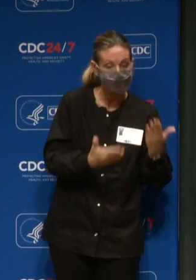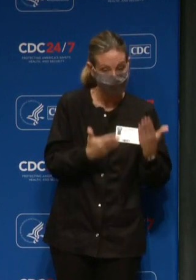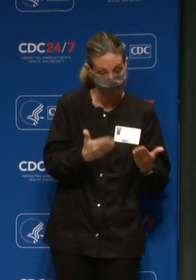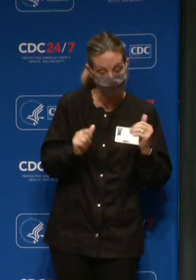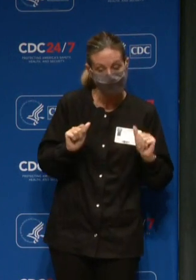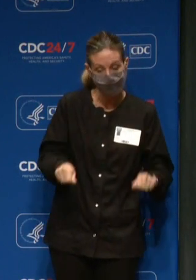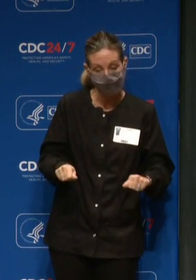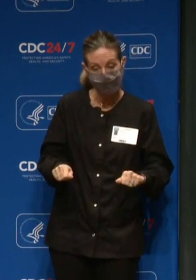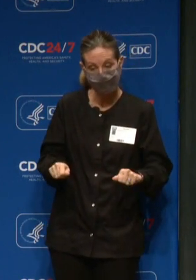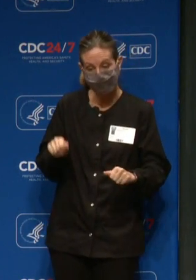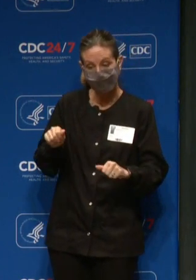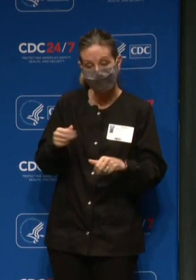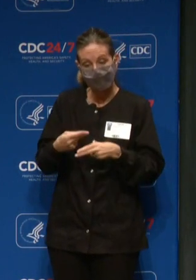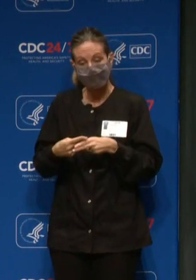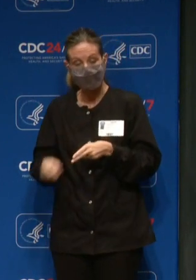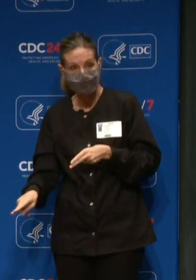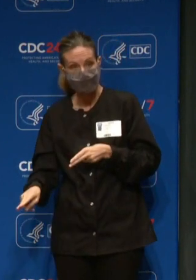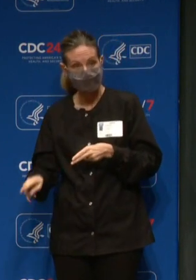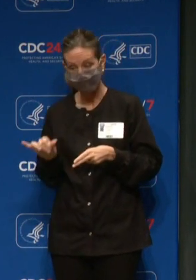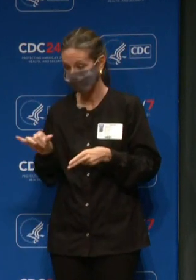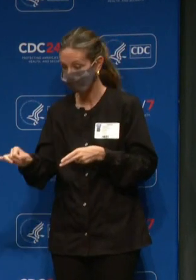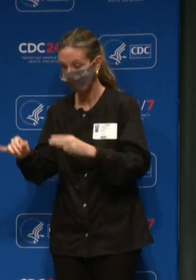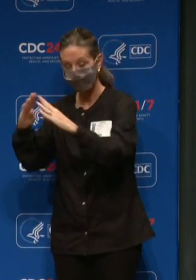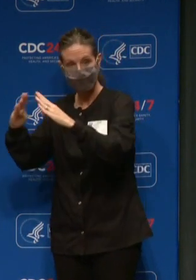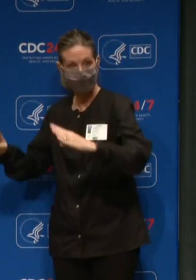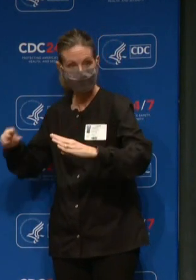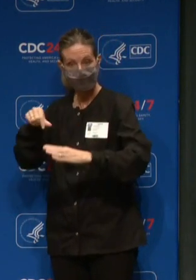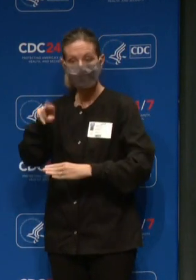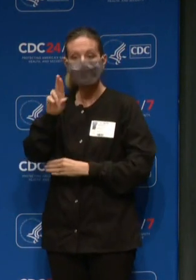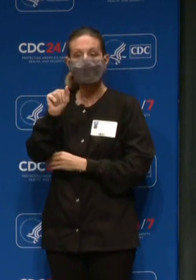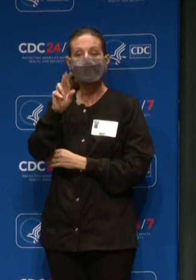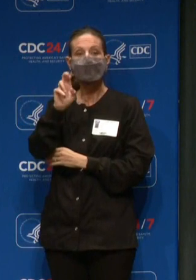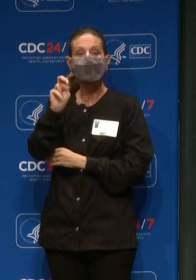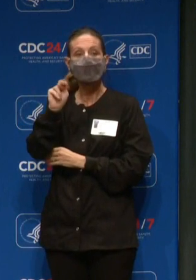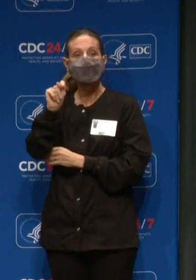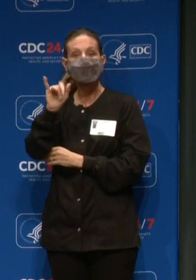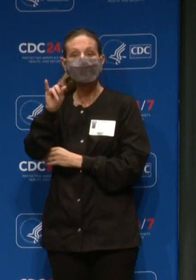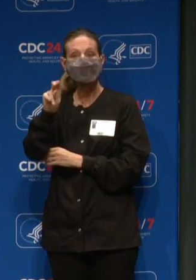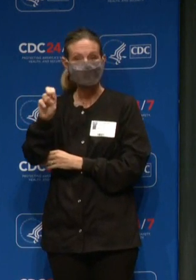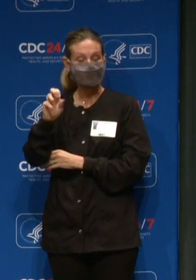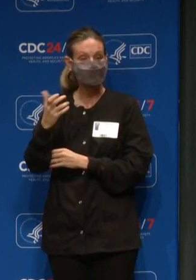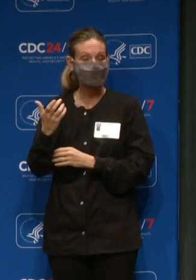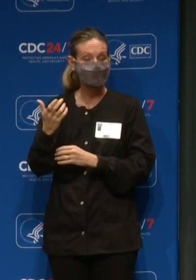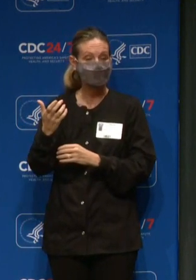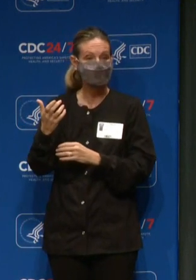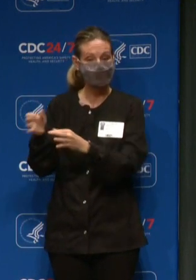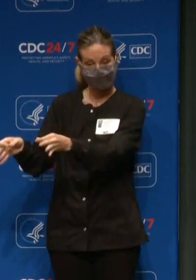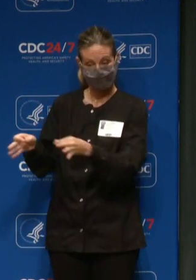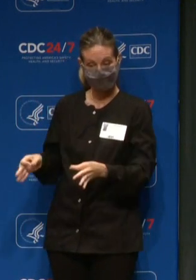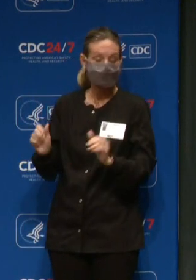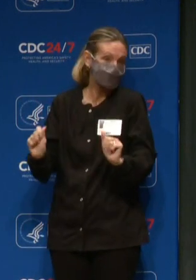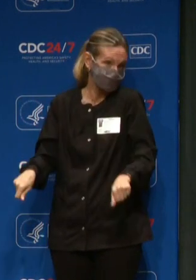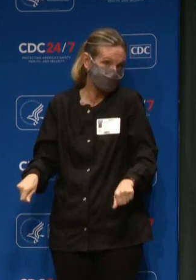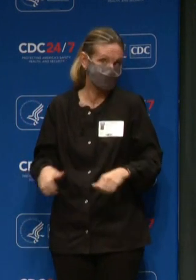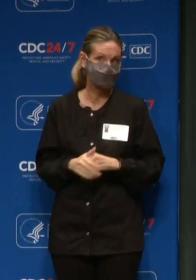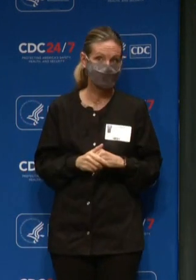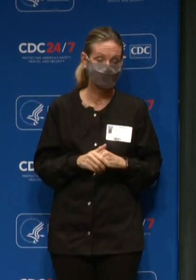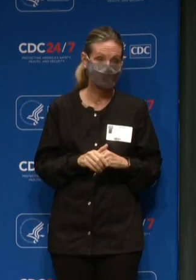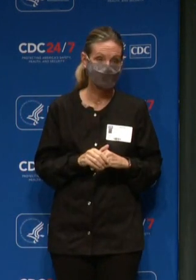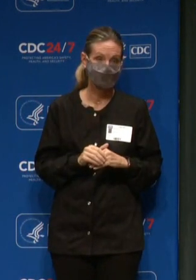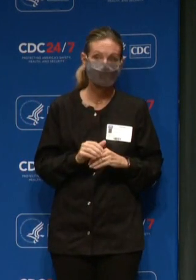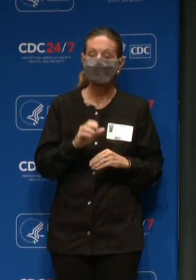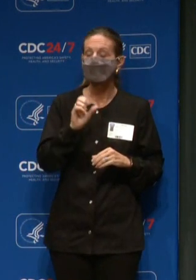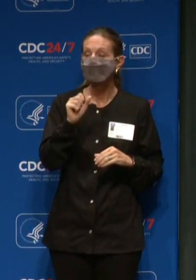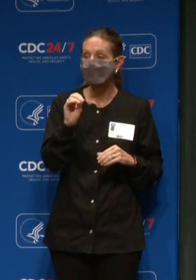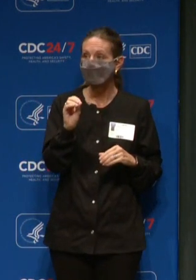that information to more effectively understand that we could shorten the quarantine period. So it's not a policy. It's basically it's